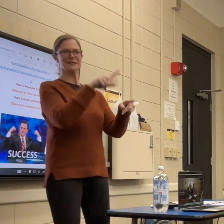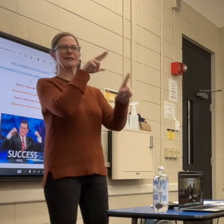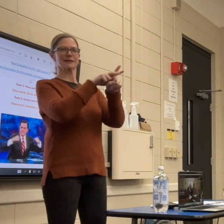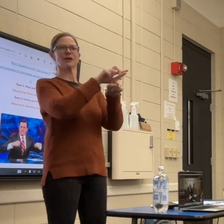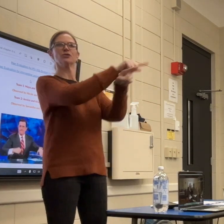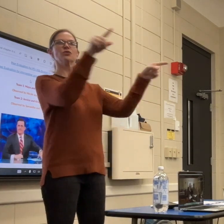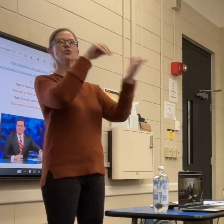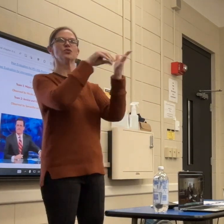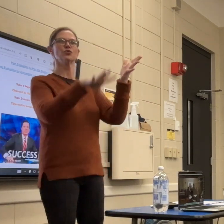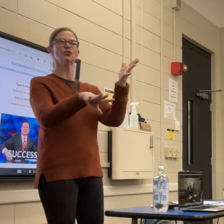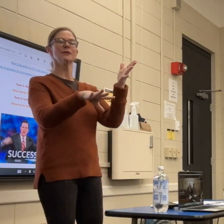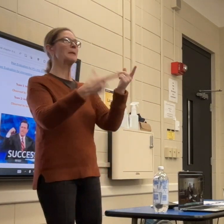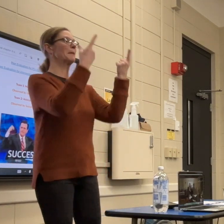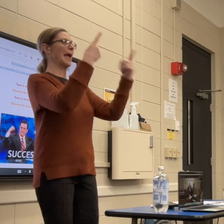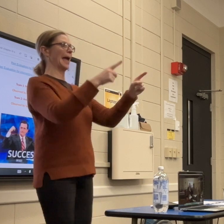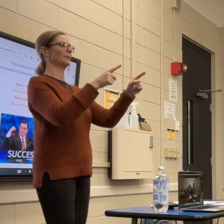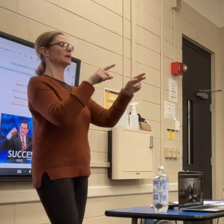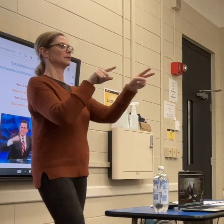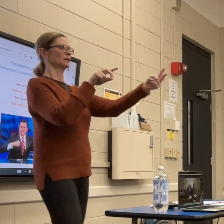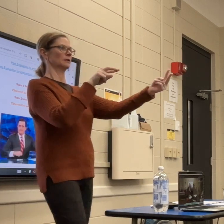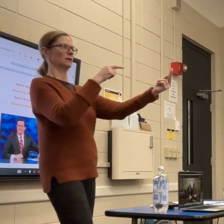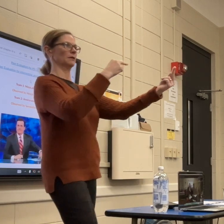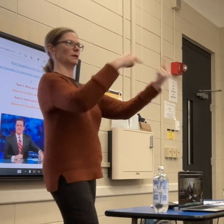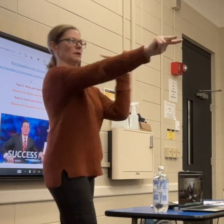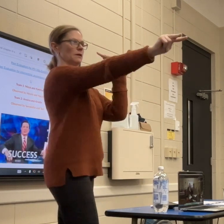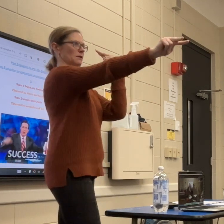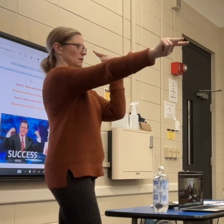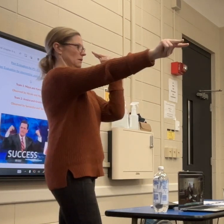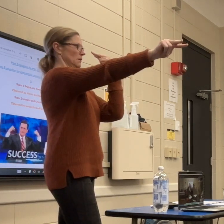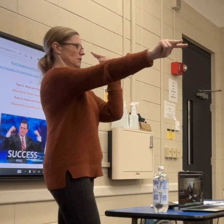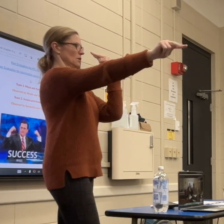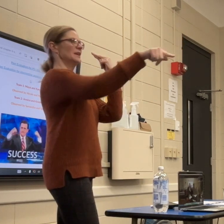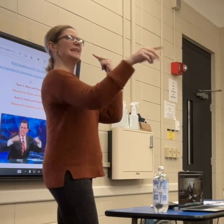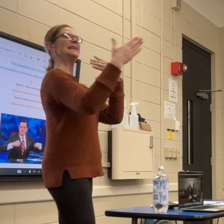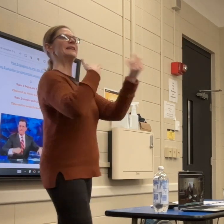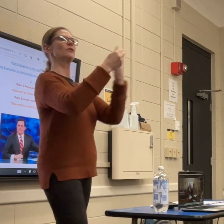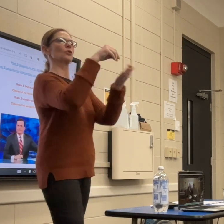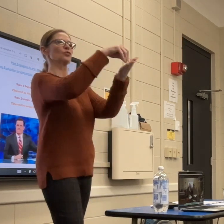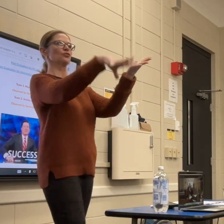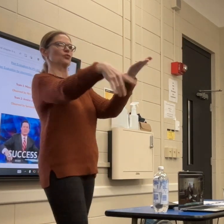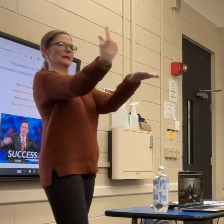Many times one person is assigned to the teacher, and the problem is if one person is